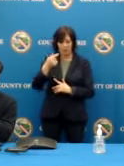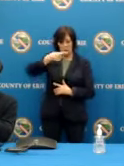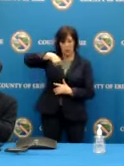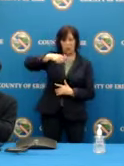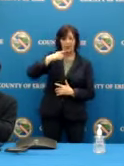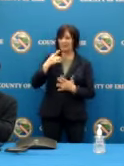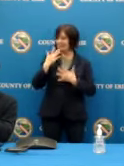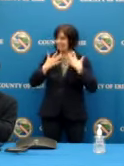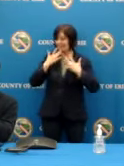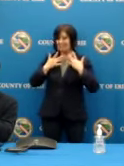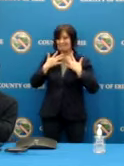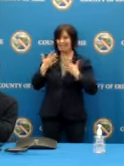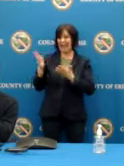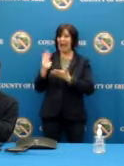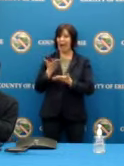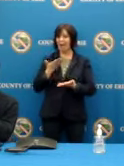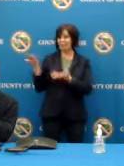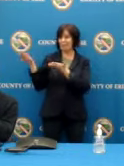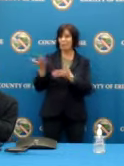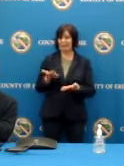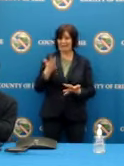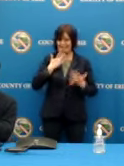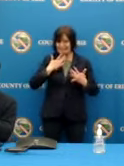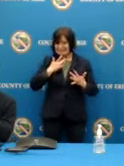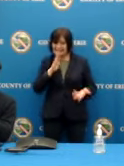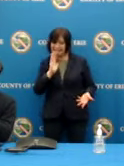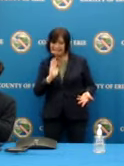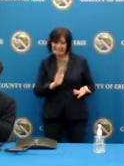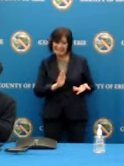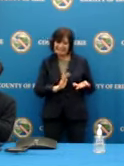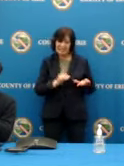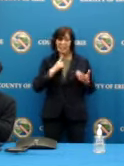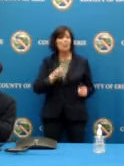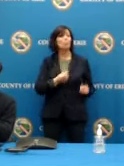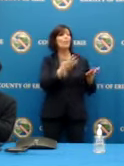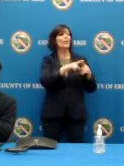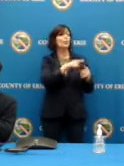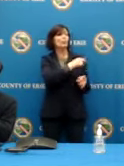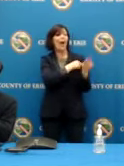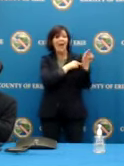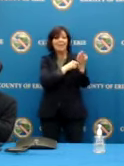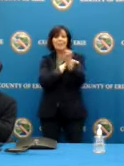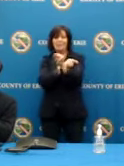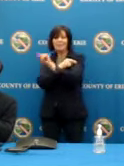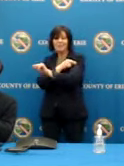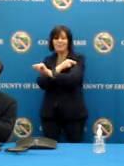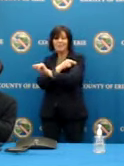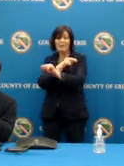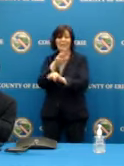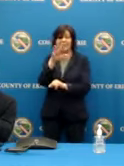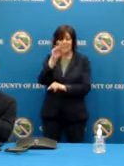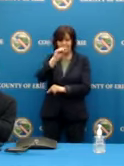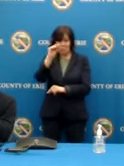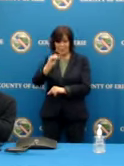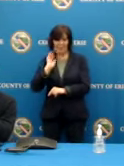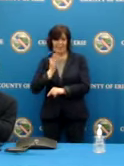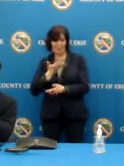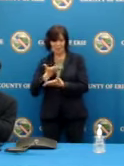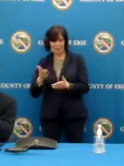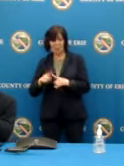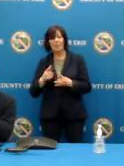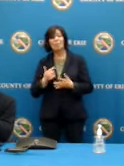very low from the supply that we previously had. We've been providing not only to the hospitals 50% of our supply, but we've also been trying to